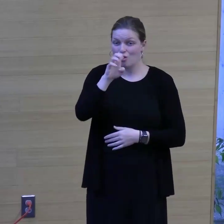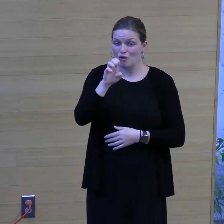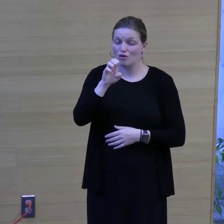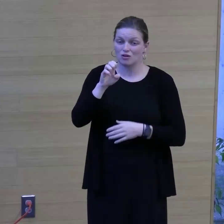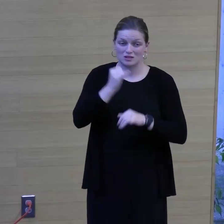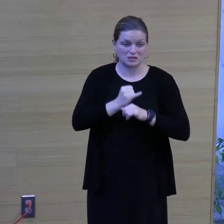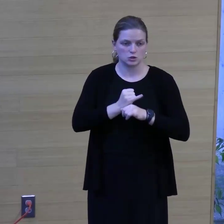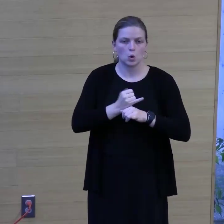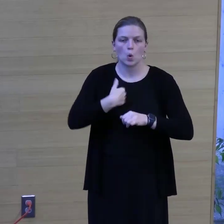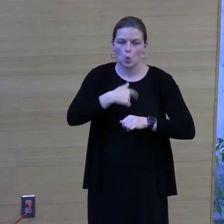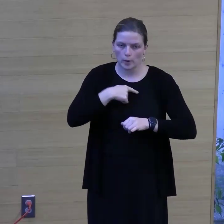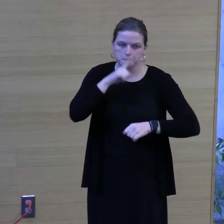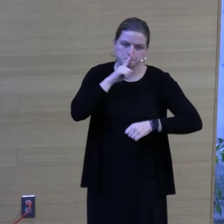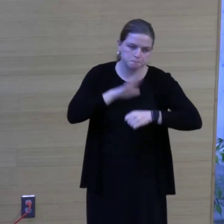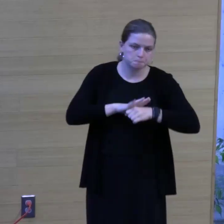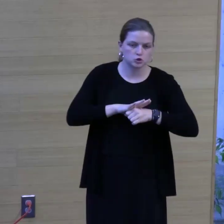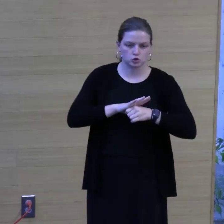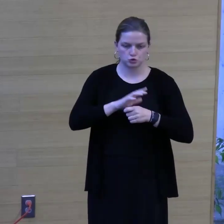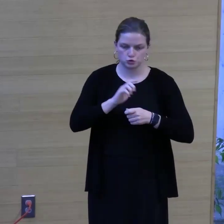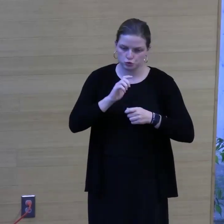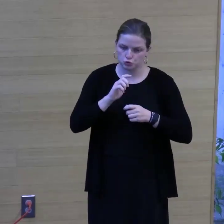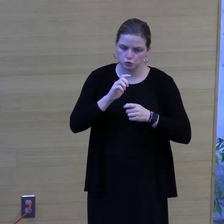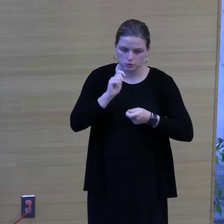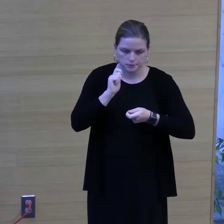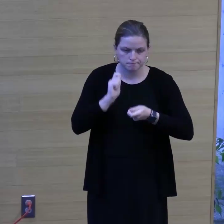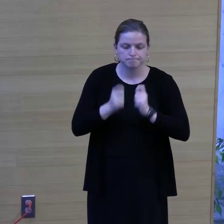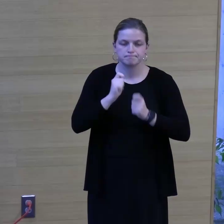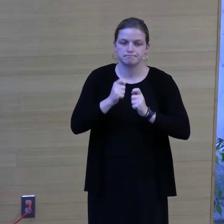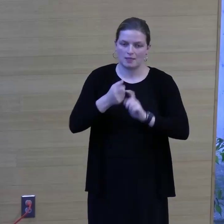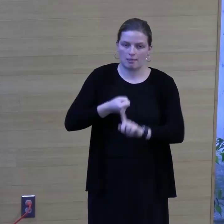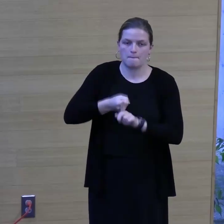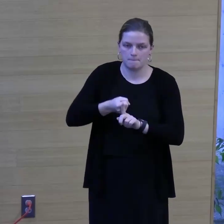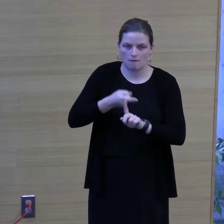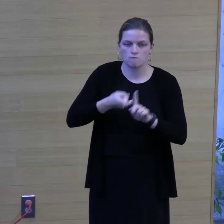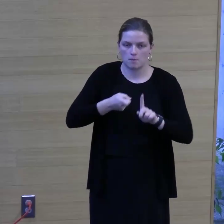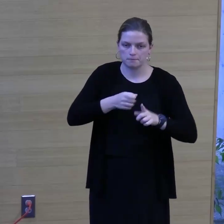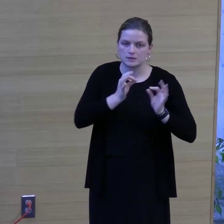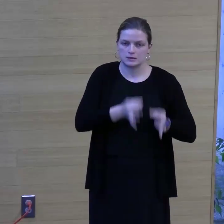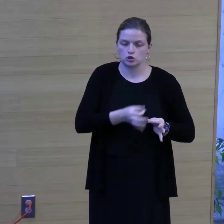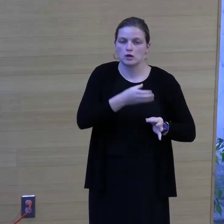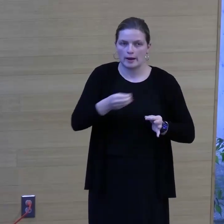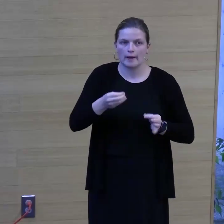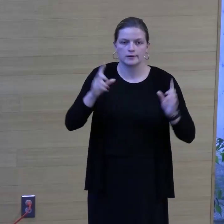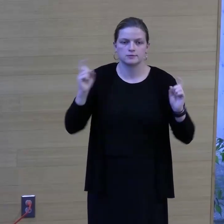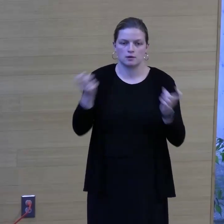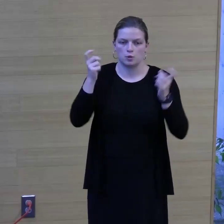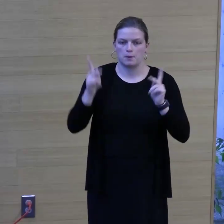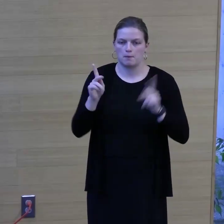committed to addressing this history, mitigating its impact, and celebrating the work of people like Laura